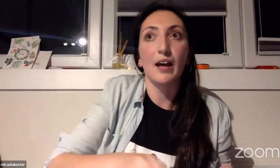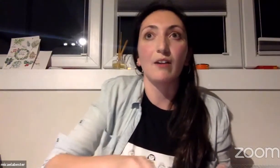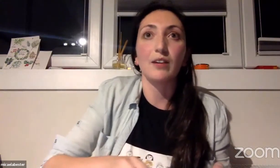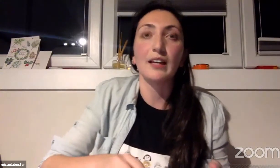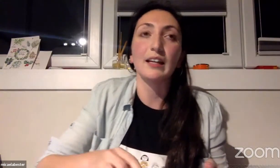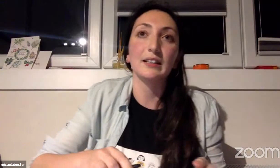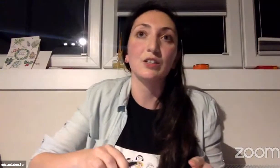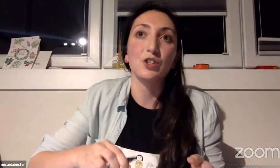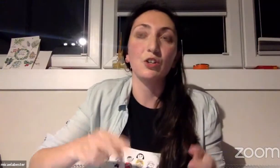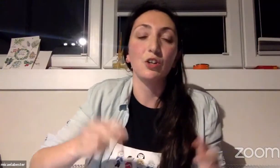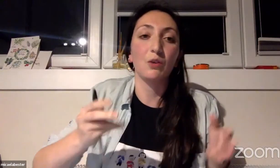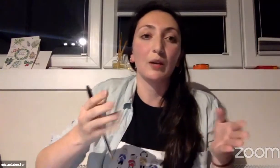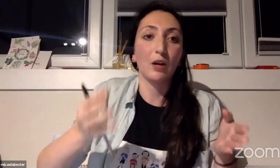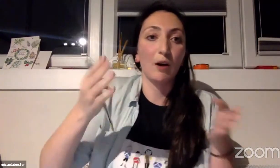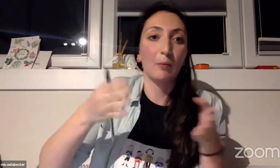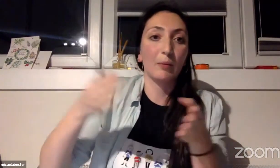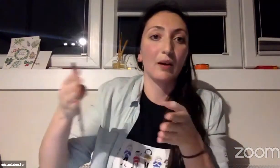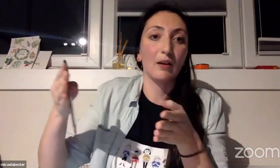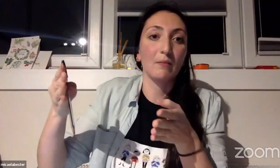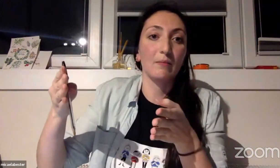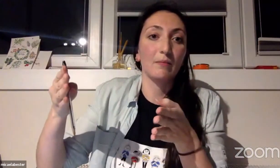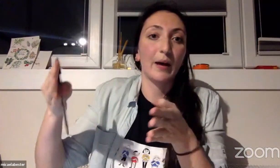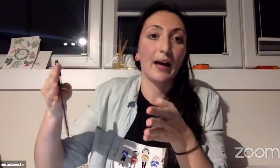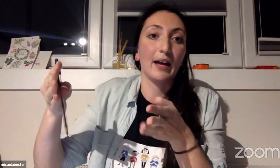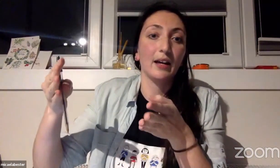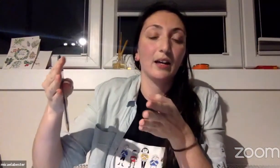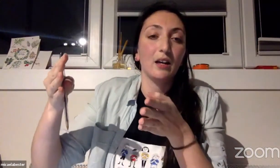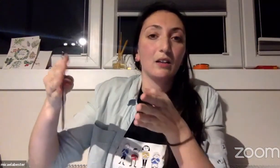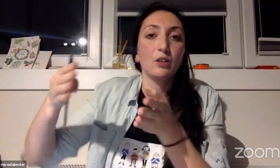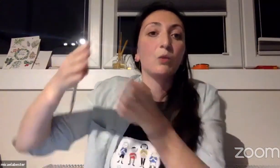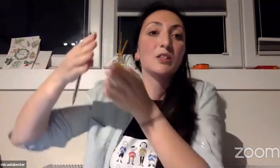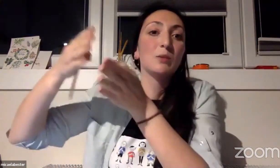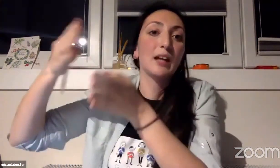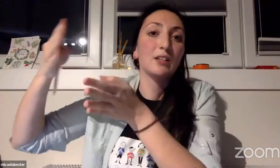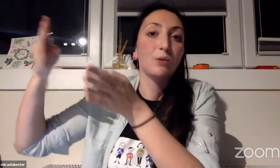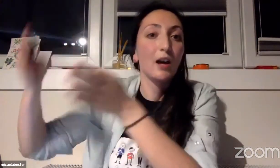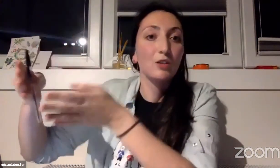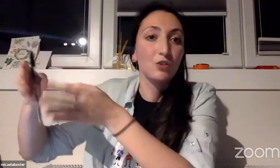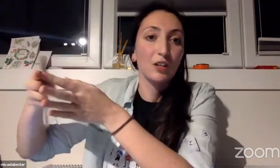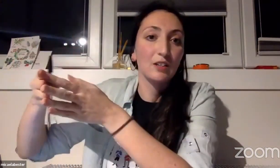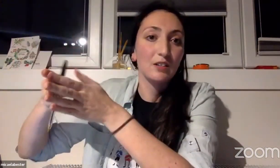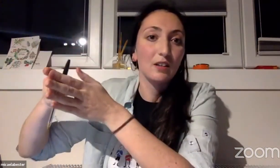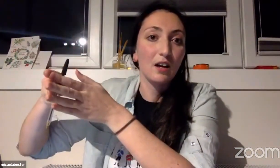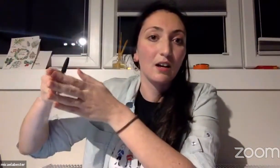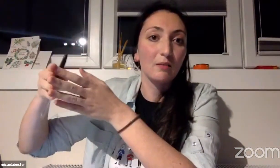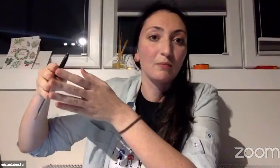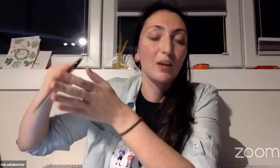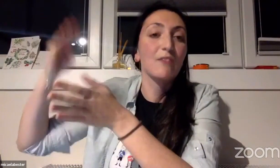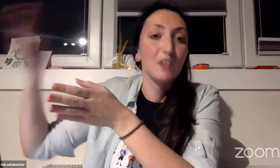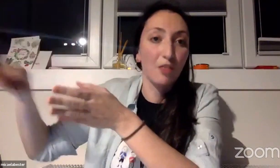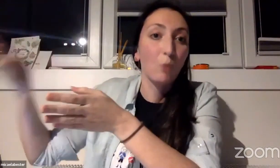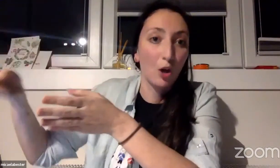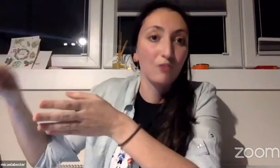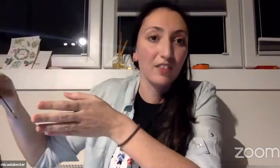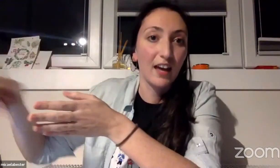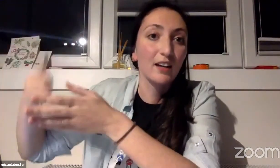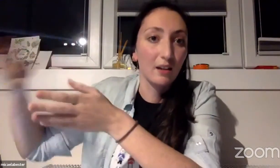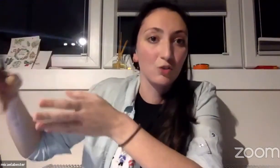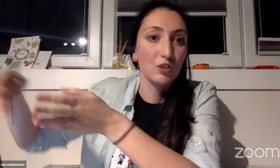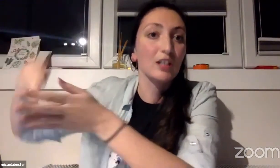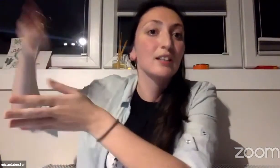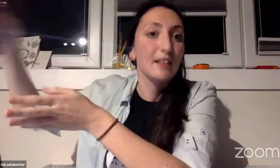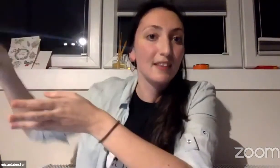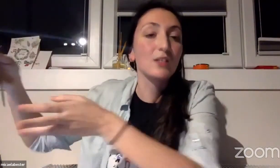to how in English, we go up by, once we get to 100, we have another word for